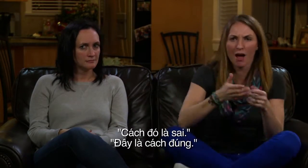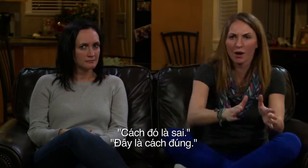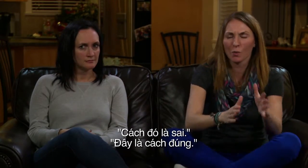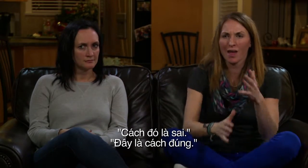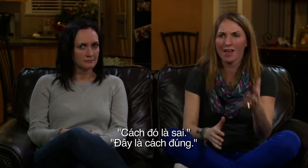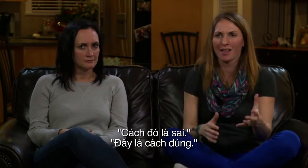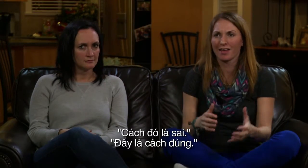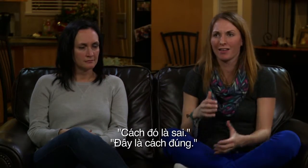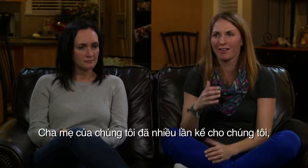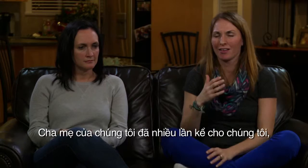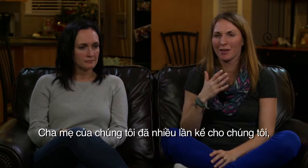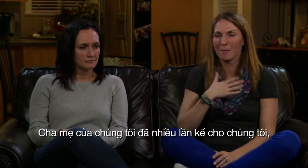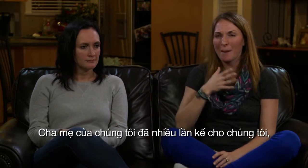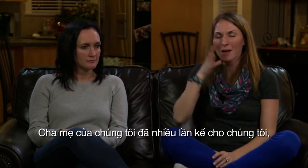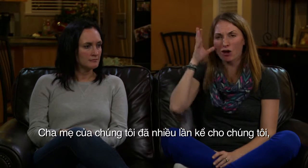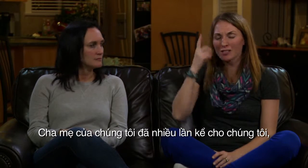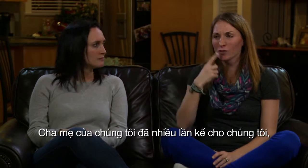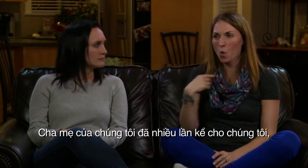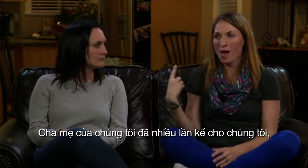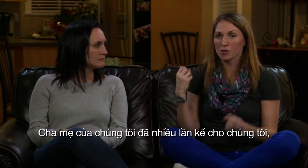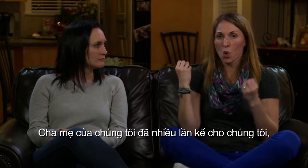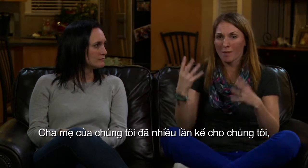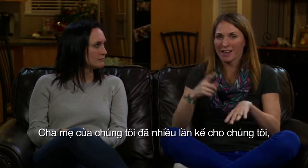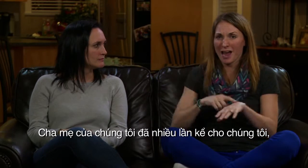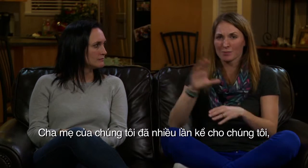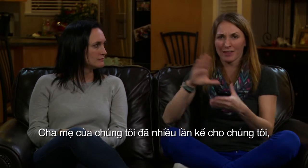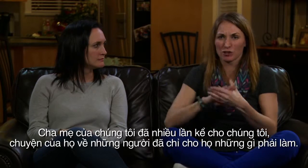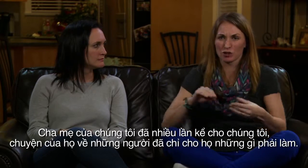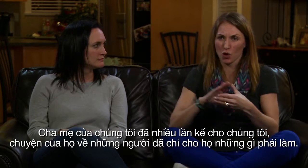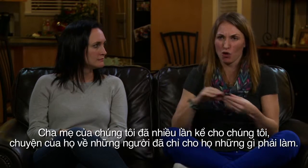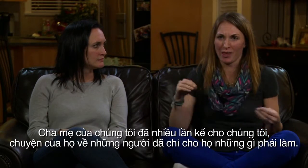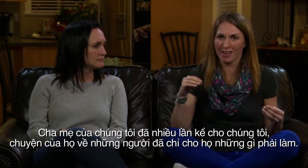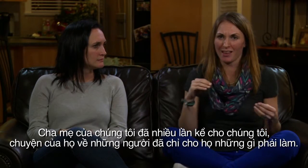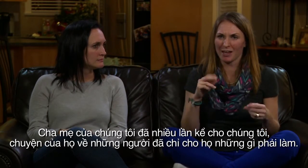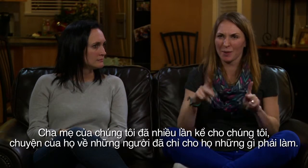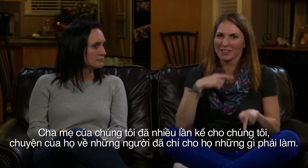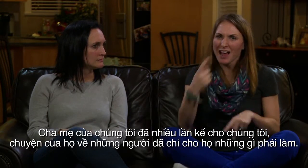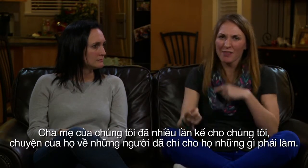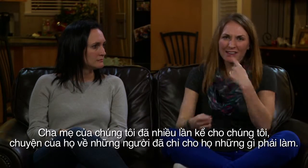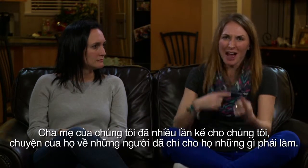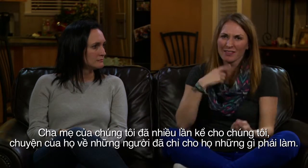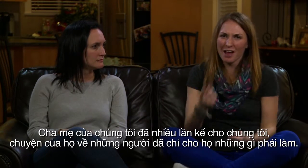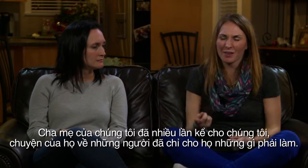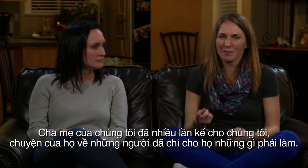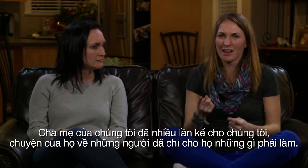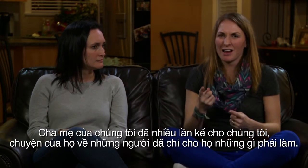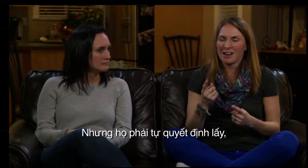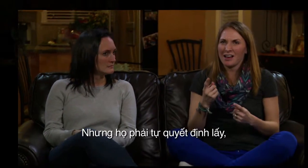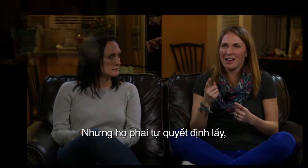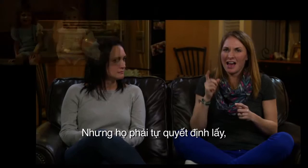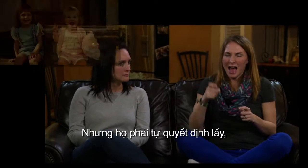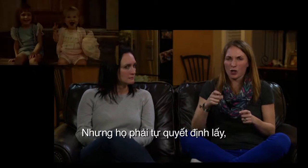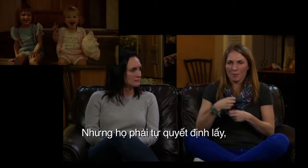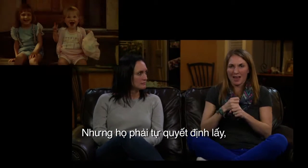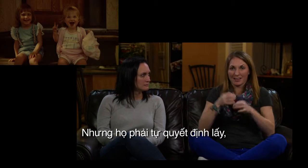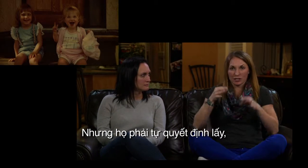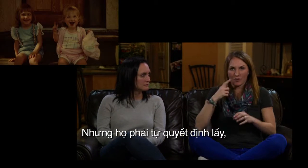is the right way. My parents have told us so many times their story about people telling them what to do. And they had to make